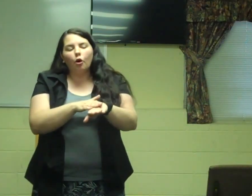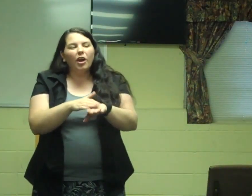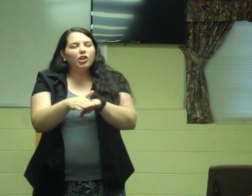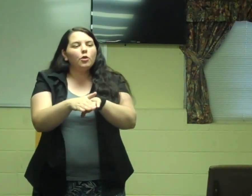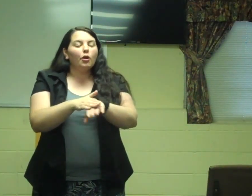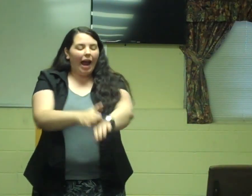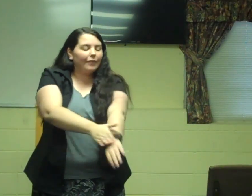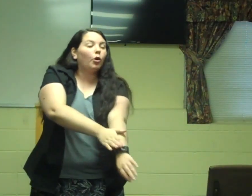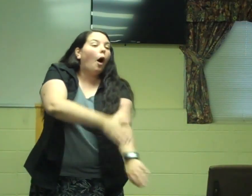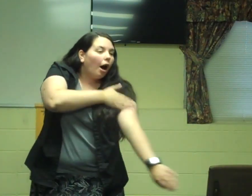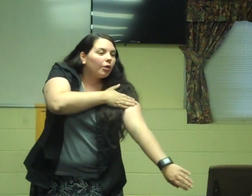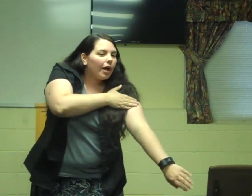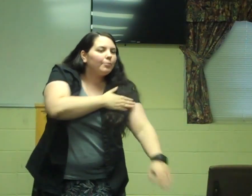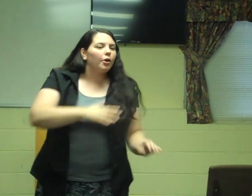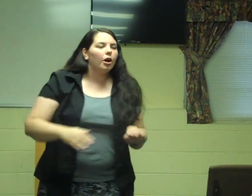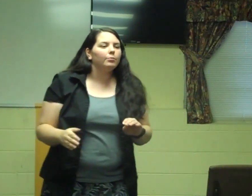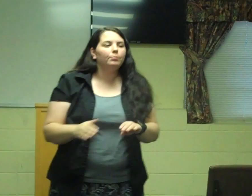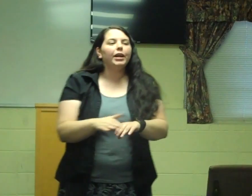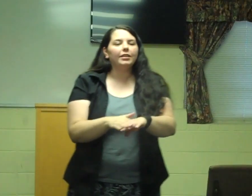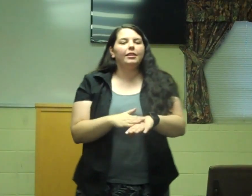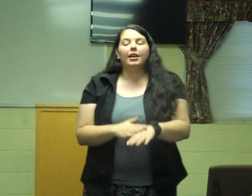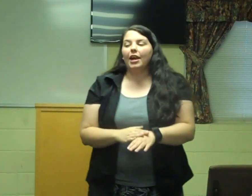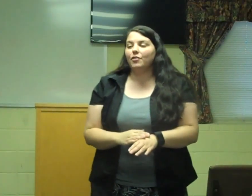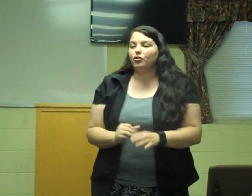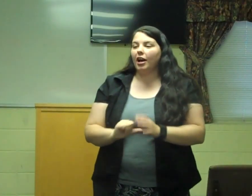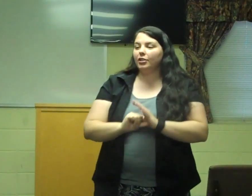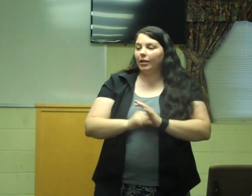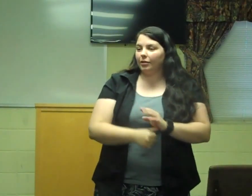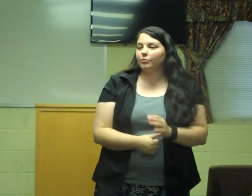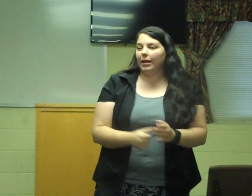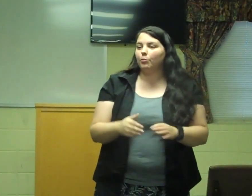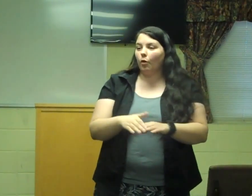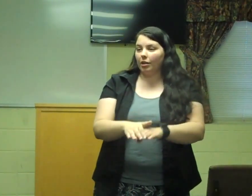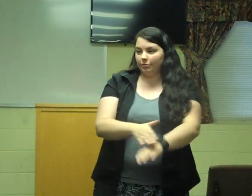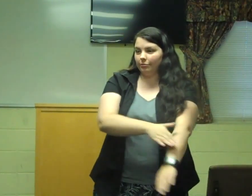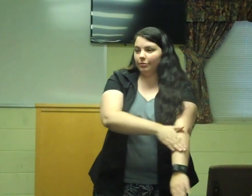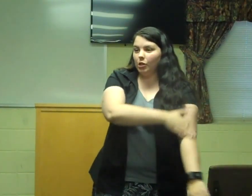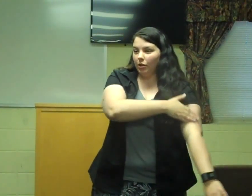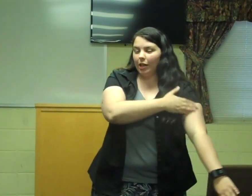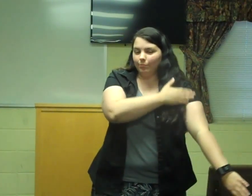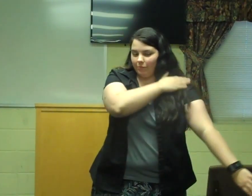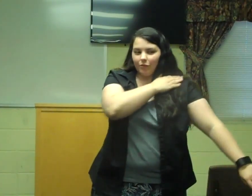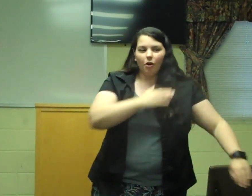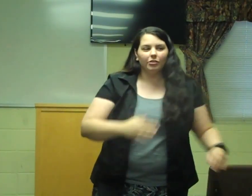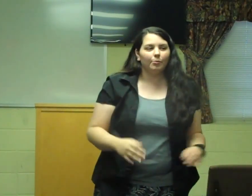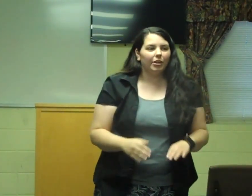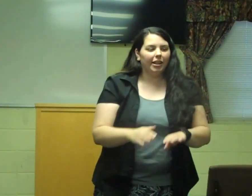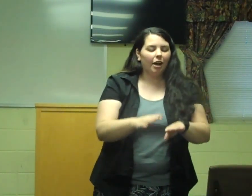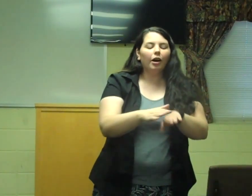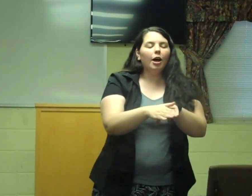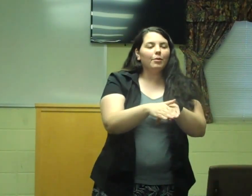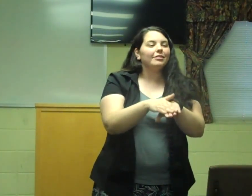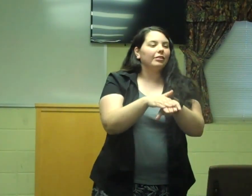So you really don't have to go all the way up your arm, but if you're trying to like make a point, you can come as far as up you need to go. But